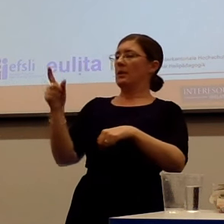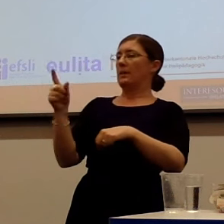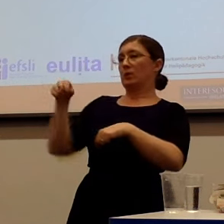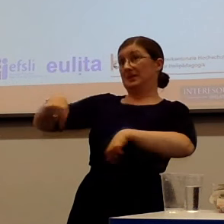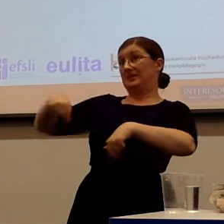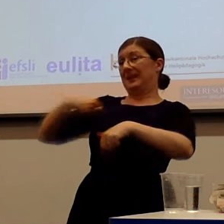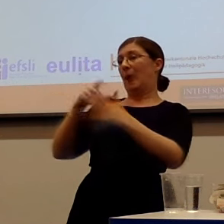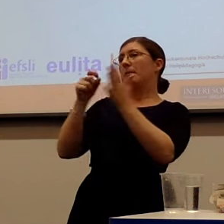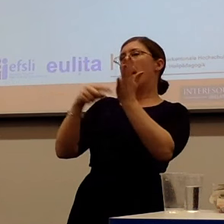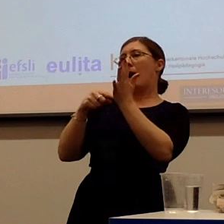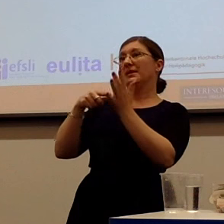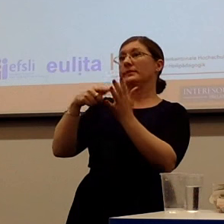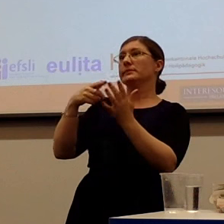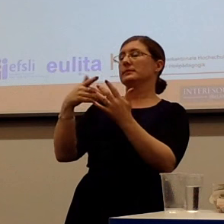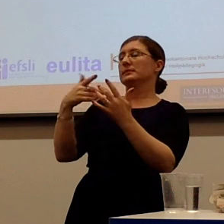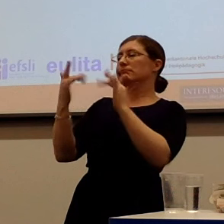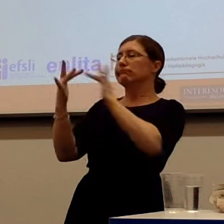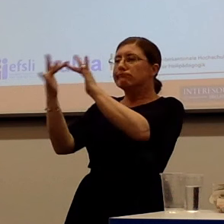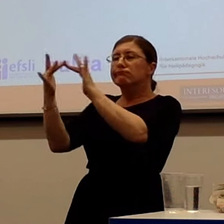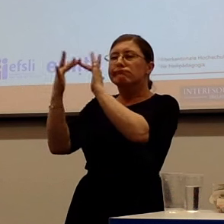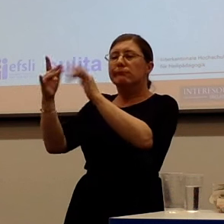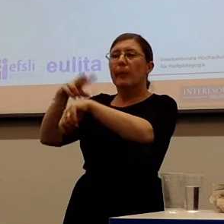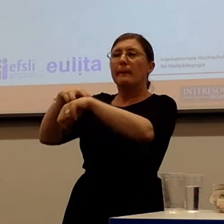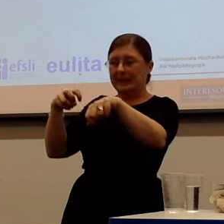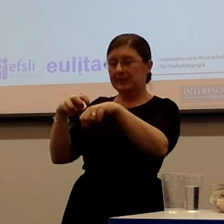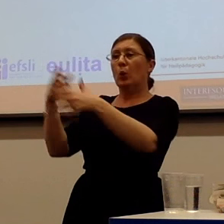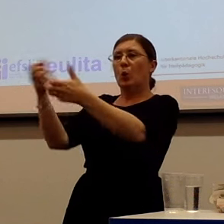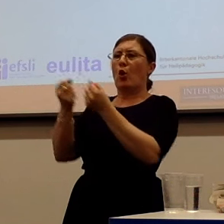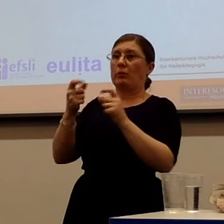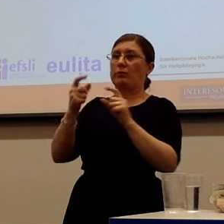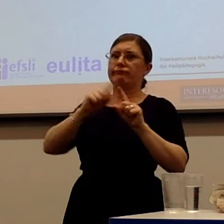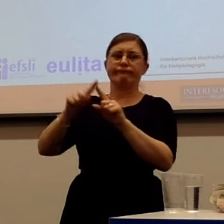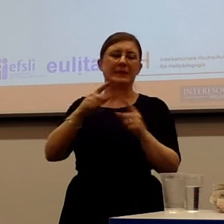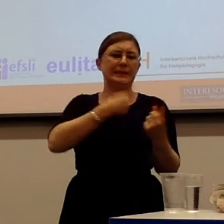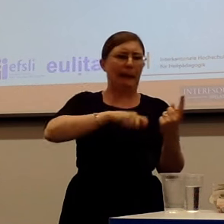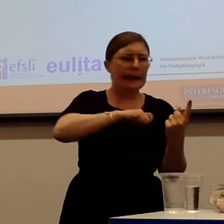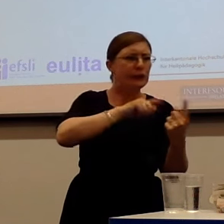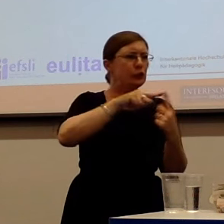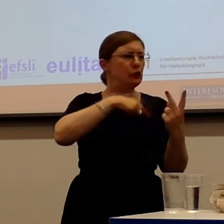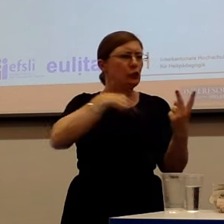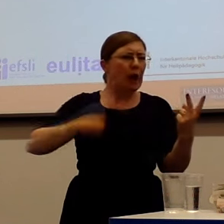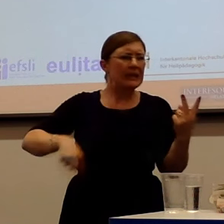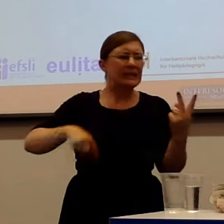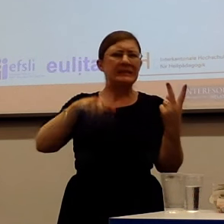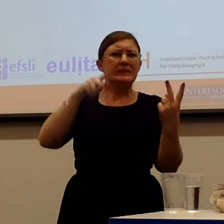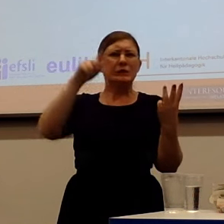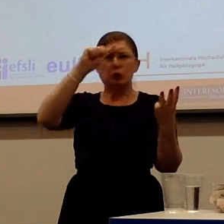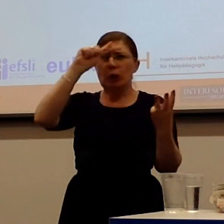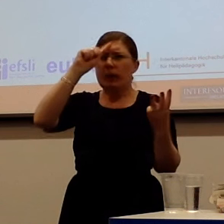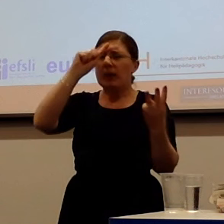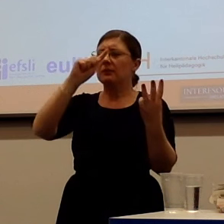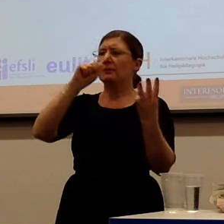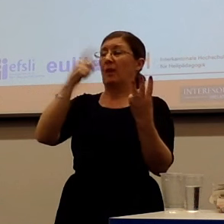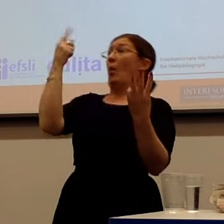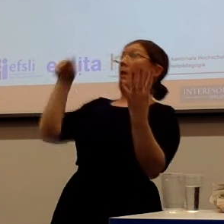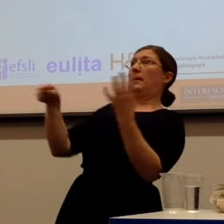rare. So one person from this department has been in touch with the police and has had various spoken language interpretations